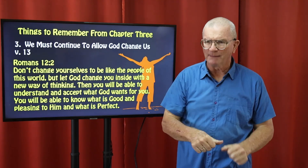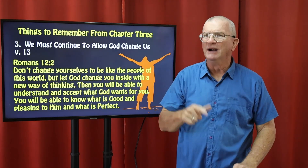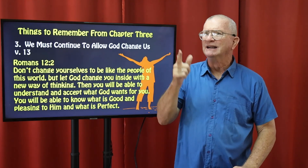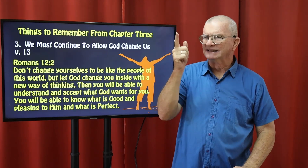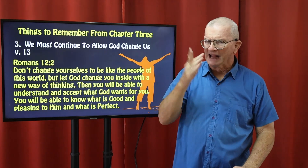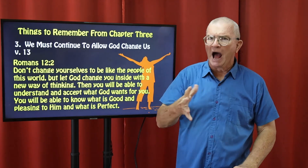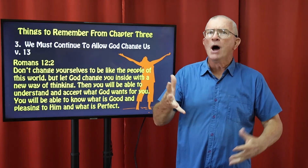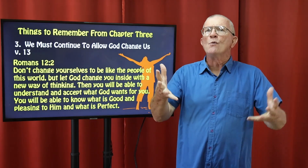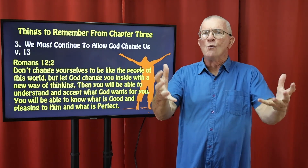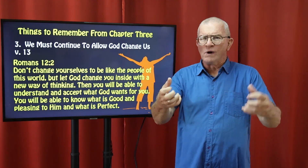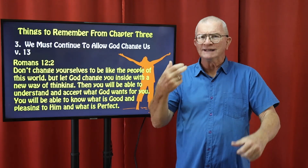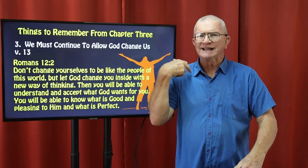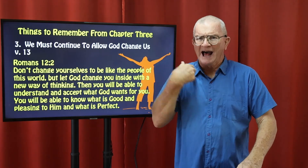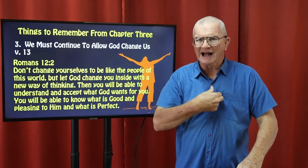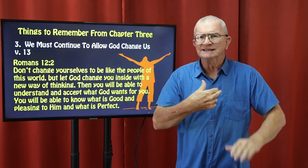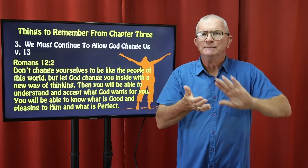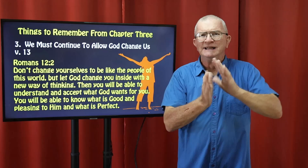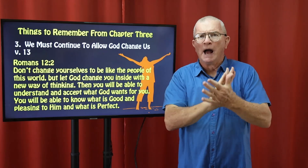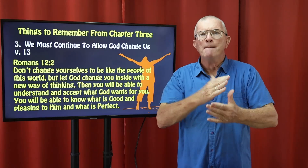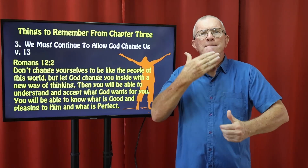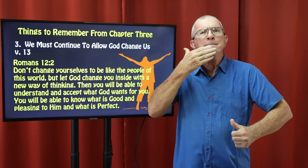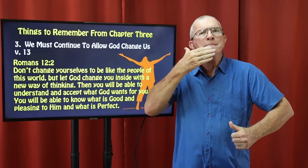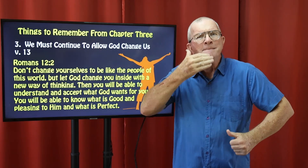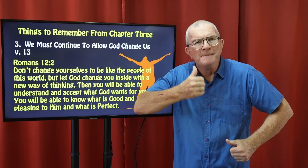Now remember, God wants us to become better,